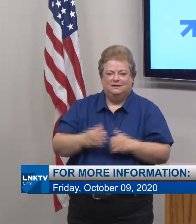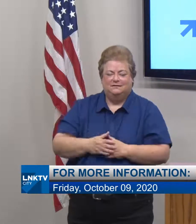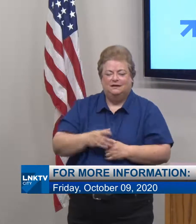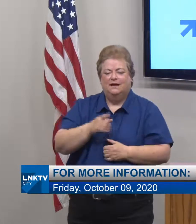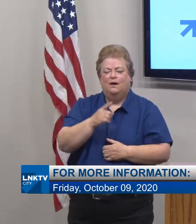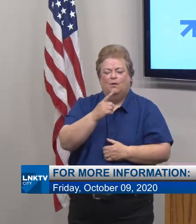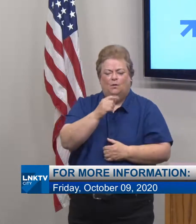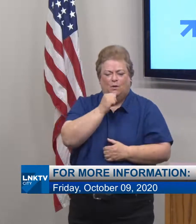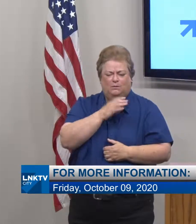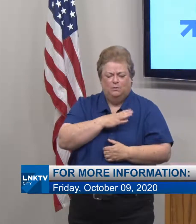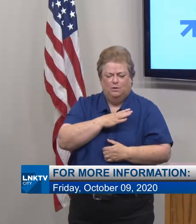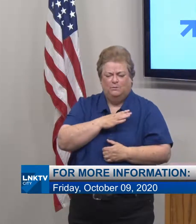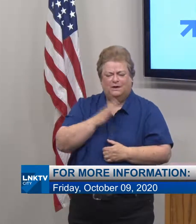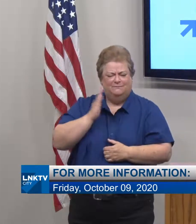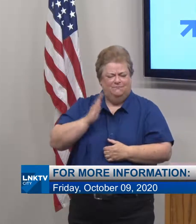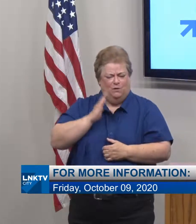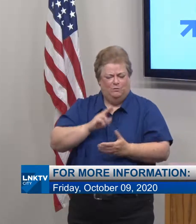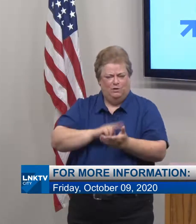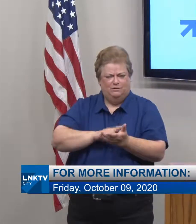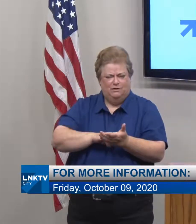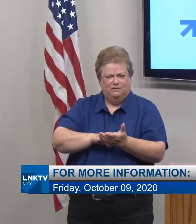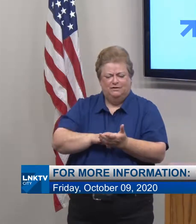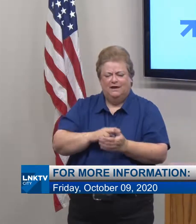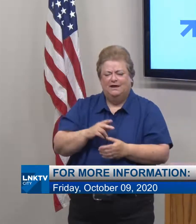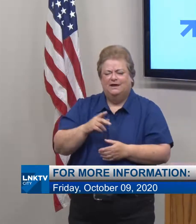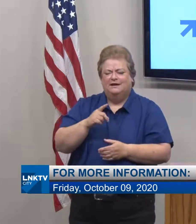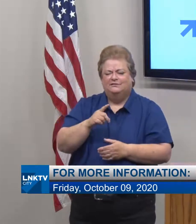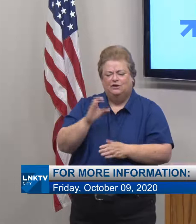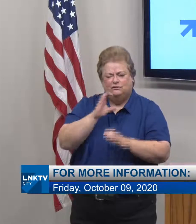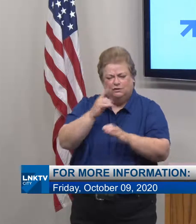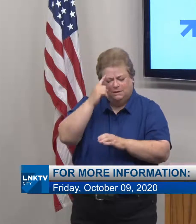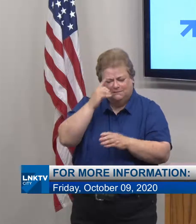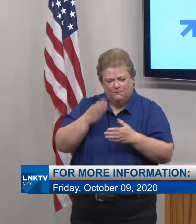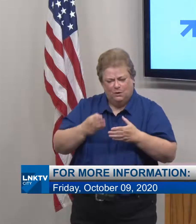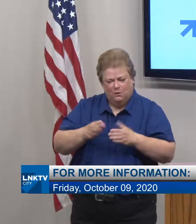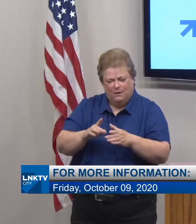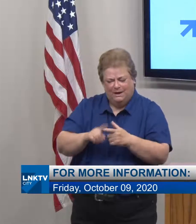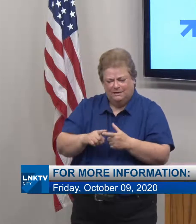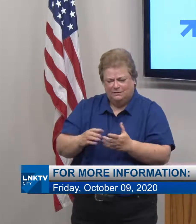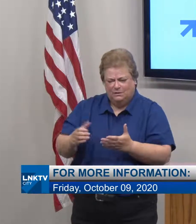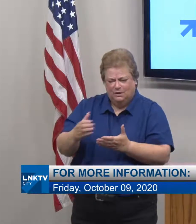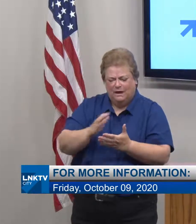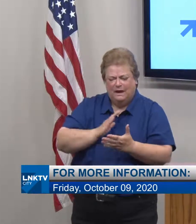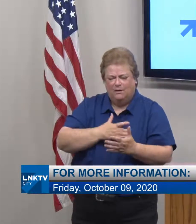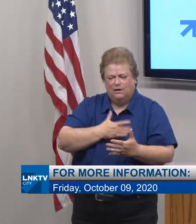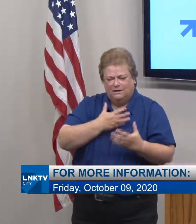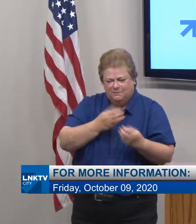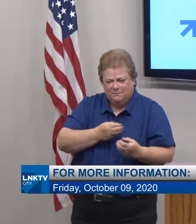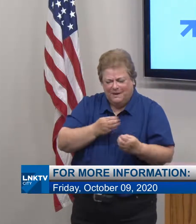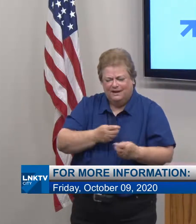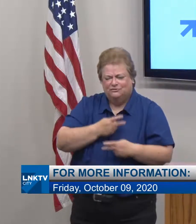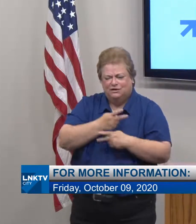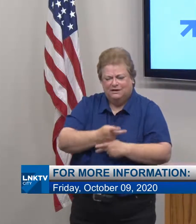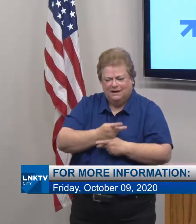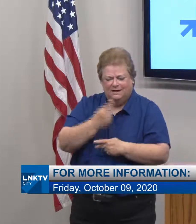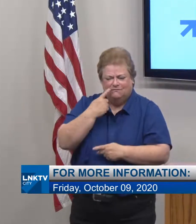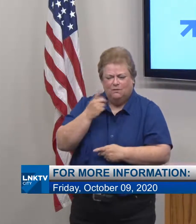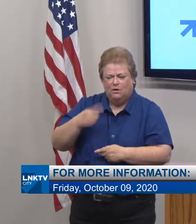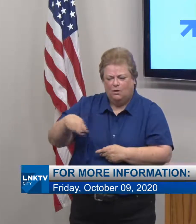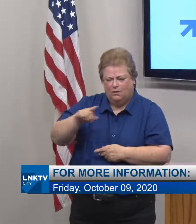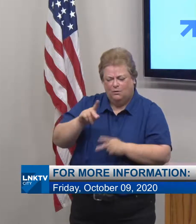nurse, has looked for a way to express our collective empathy, our compassion, and our care for all those who are hurting during this